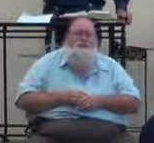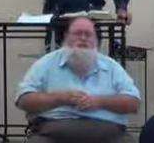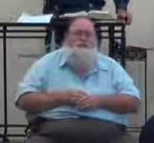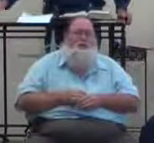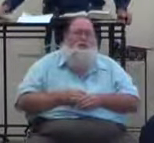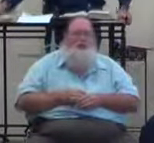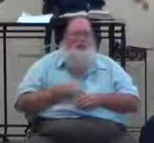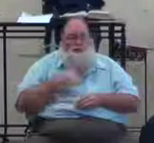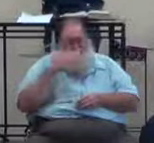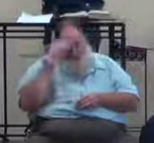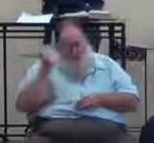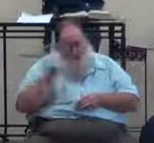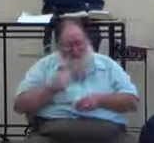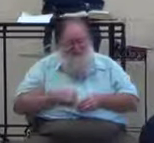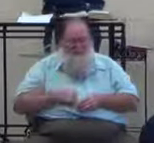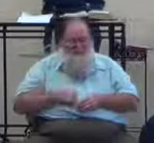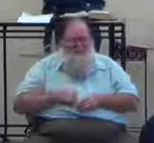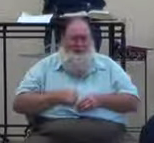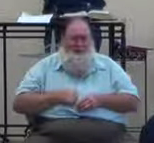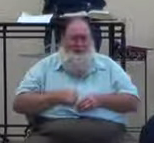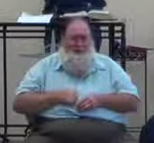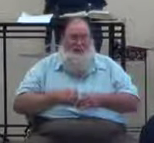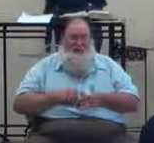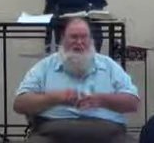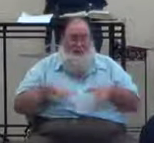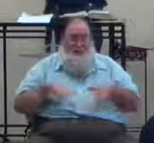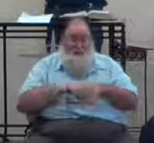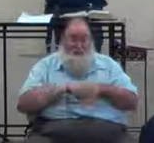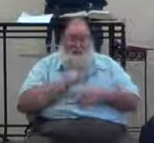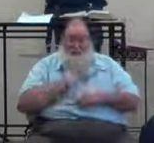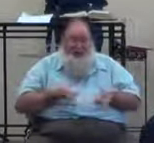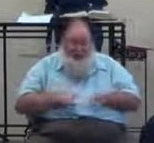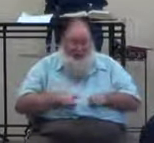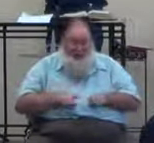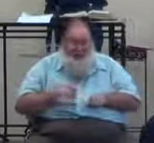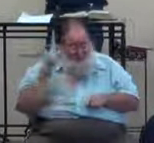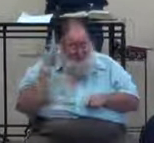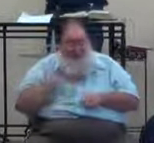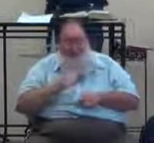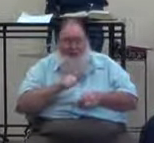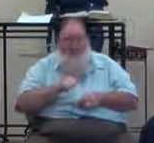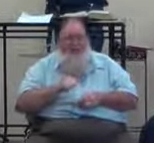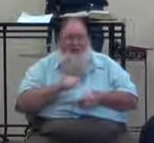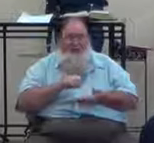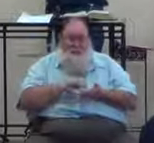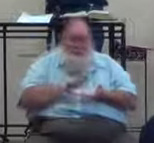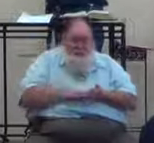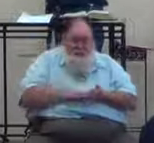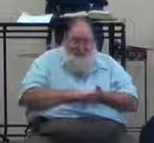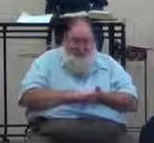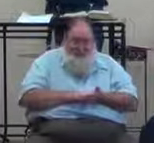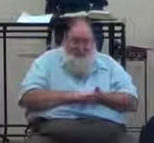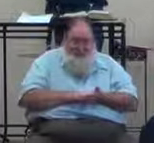to me, there are so many things going on in my mind on Sunday morning. Tell me on Monday.